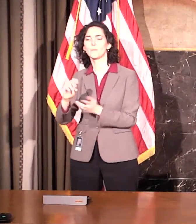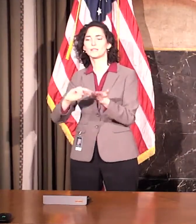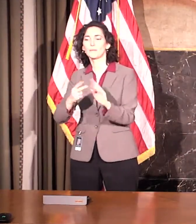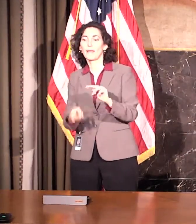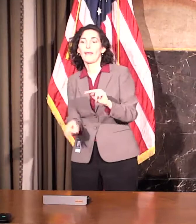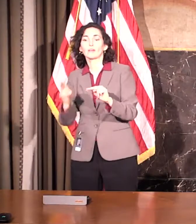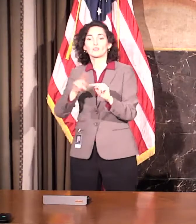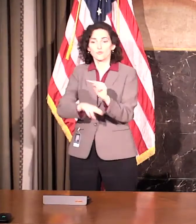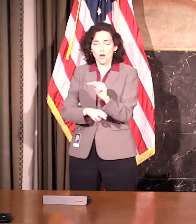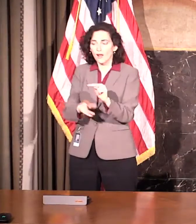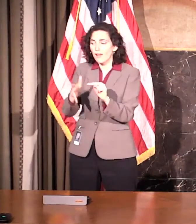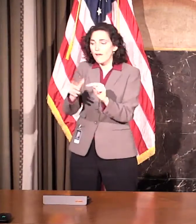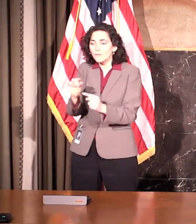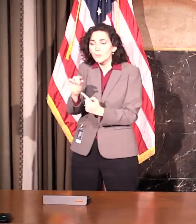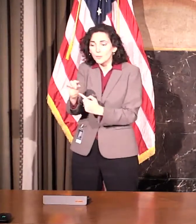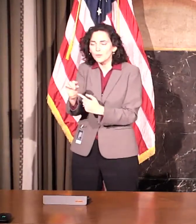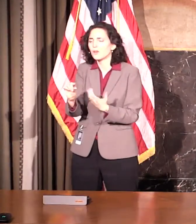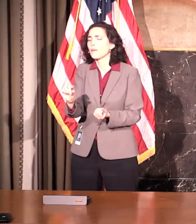All right, thank you.